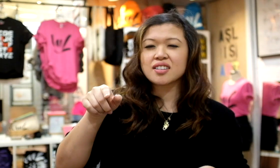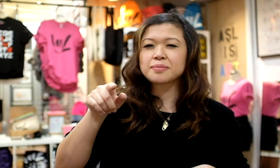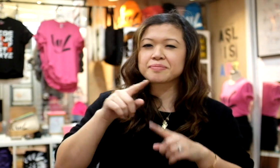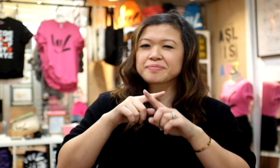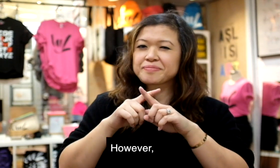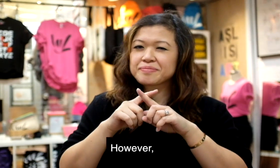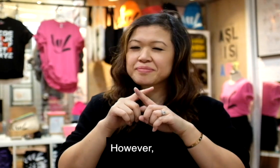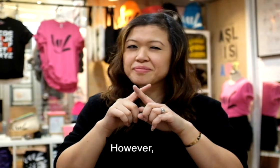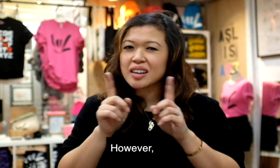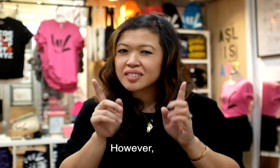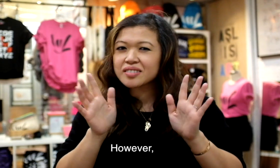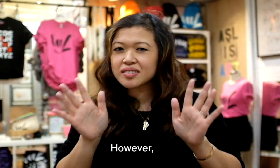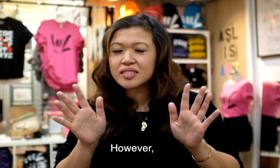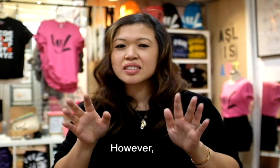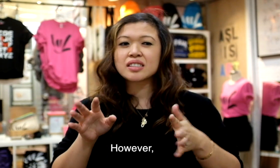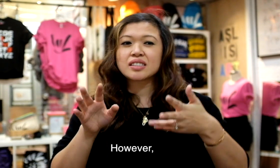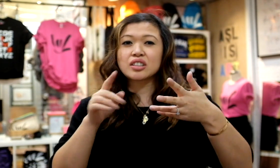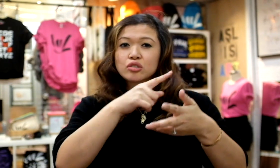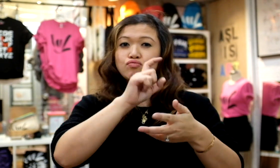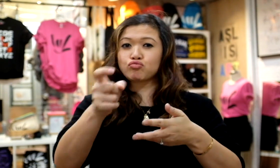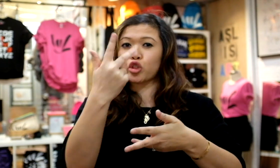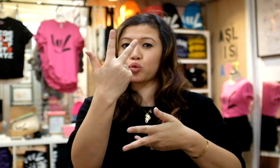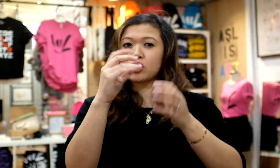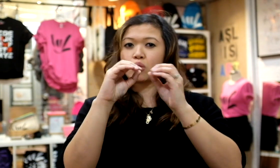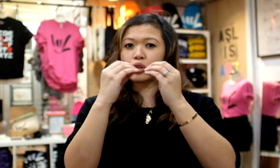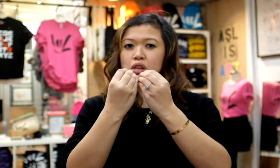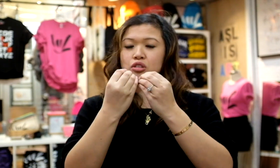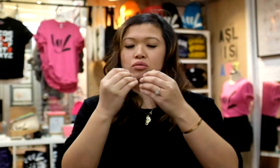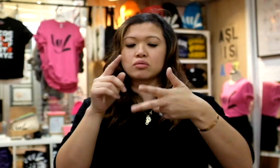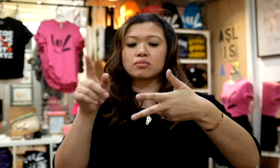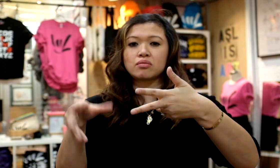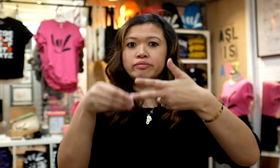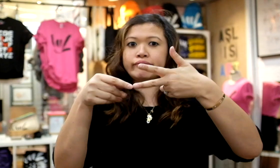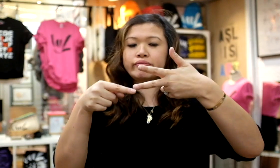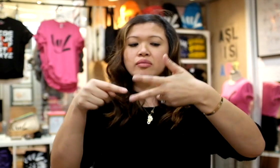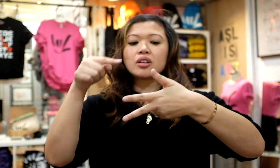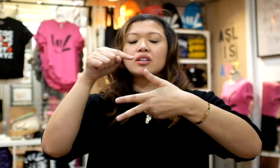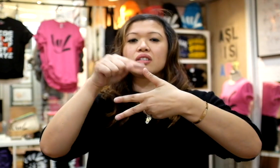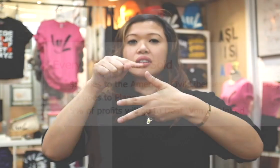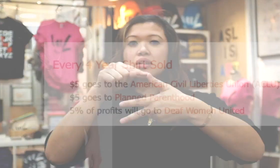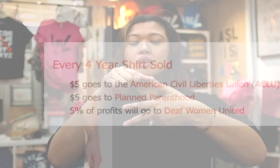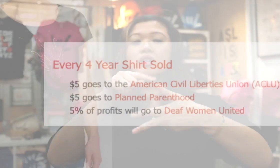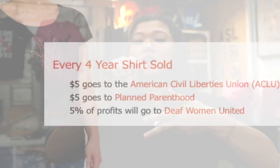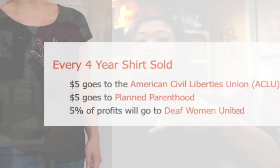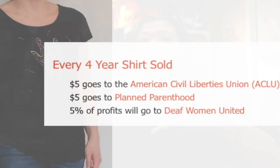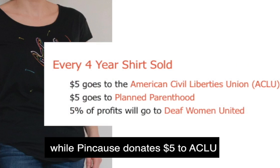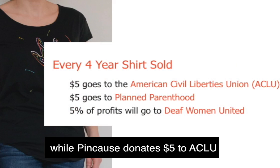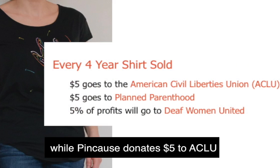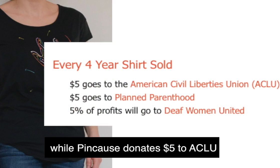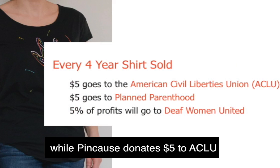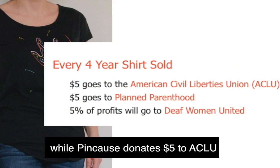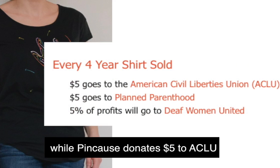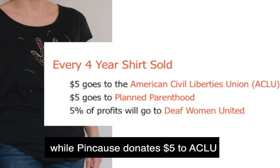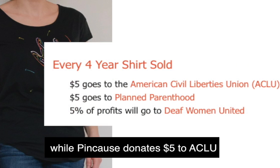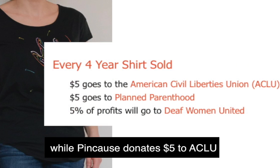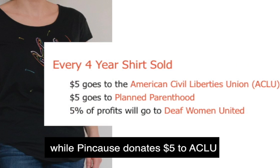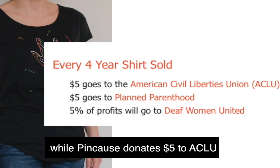United. However, there's three organizations that are donated to. The first one, PINCOS